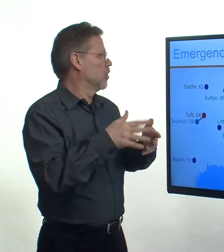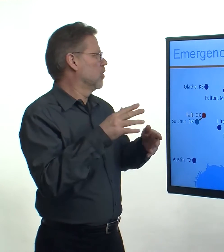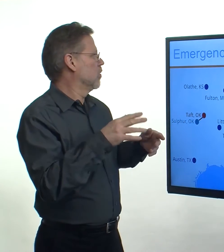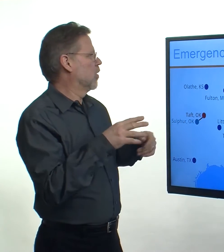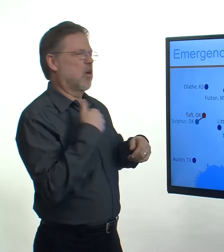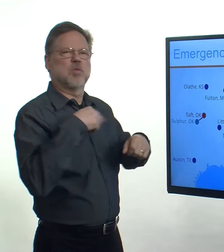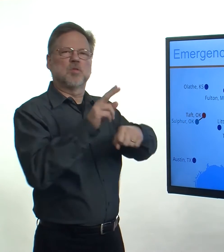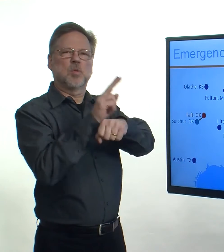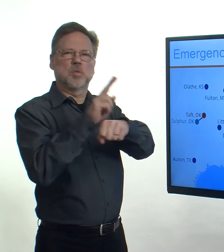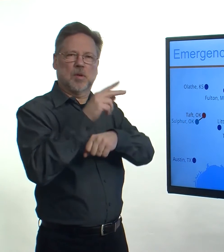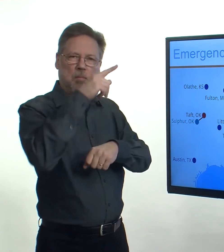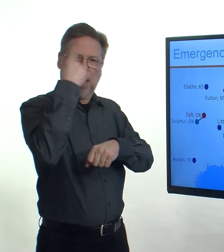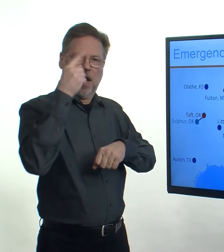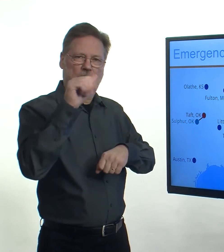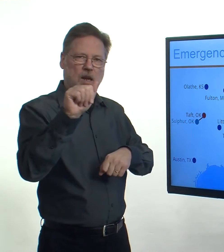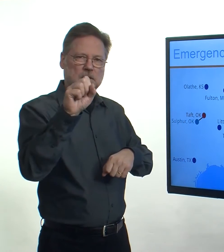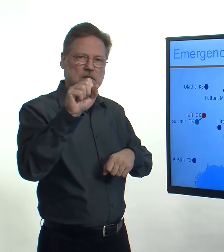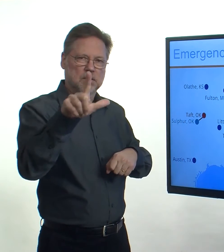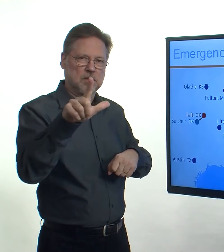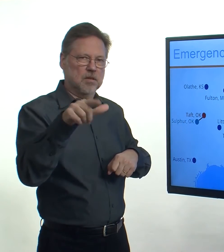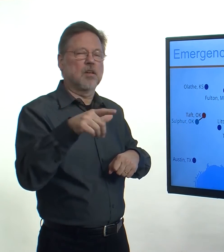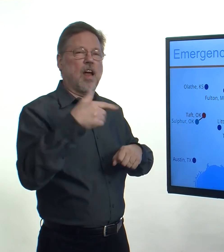ASL, which has its own history.